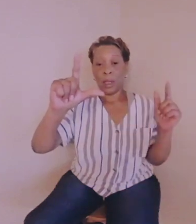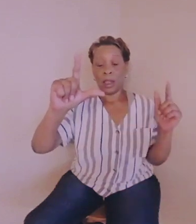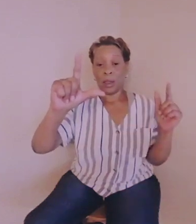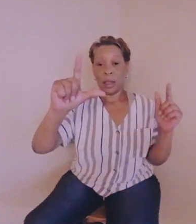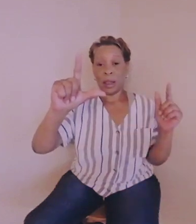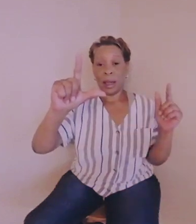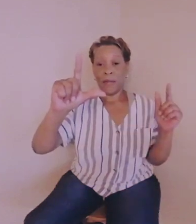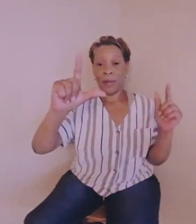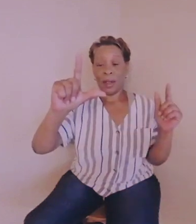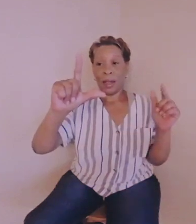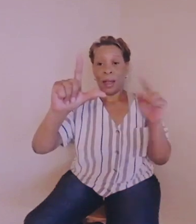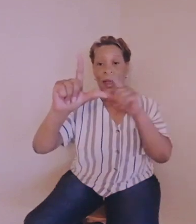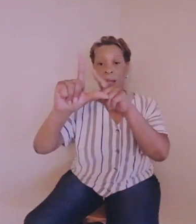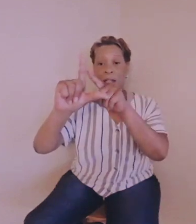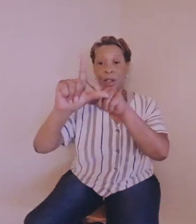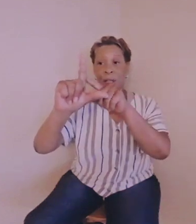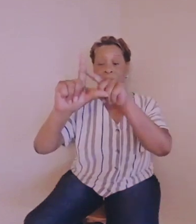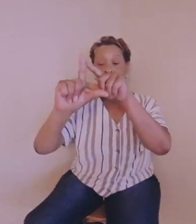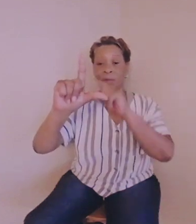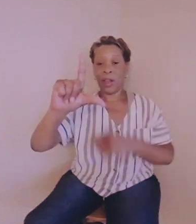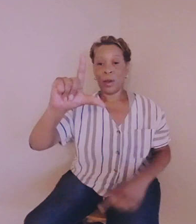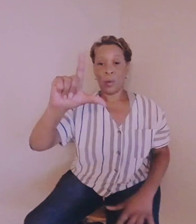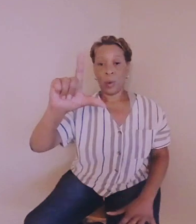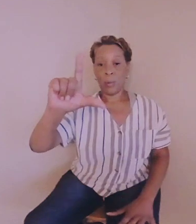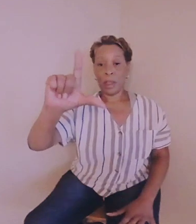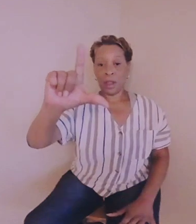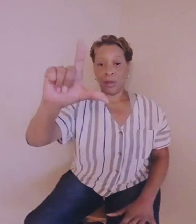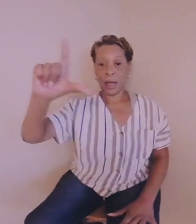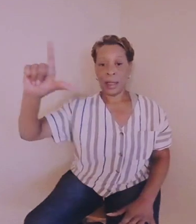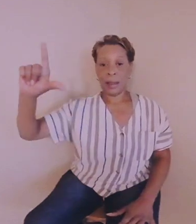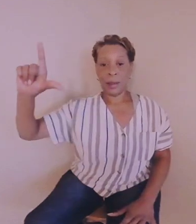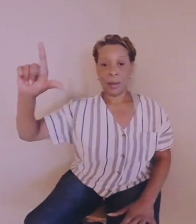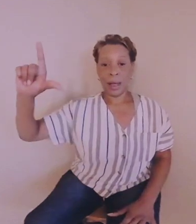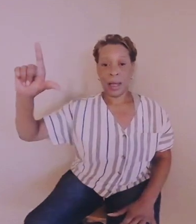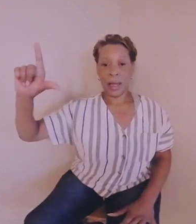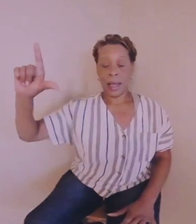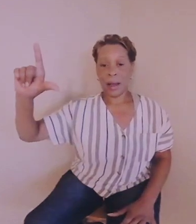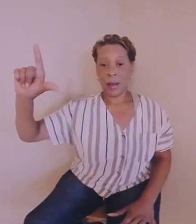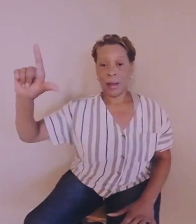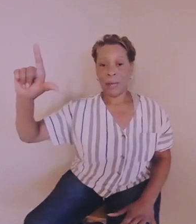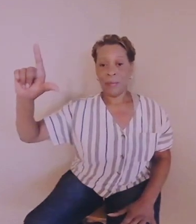pointing to the left and your index finger will be straight. Okay, L.